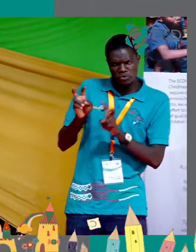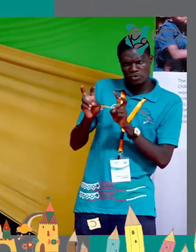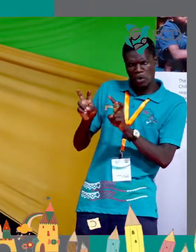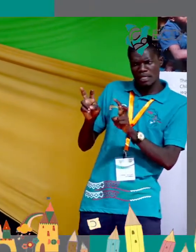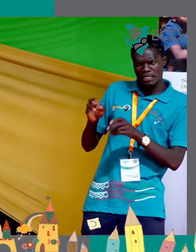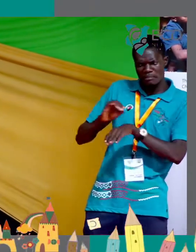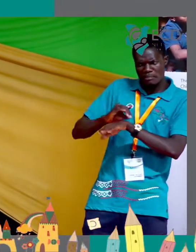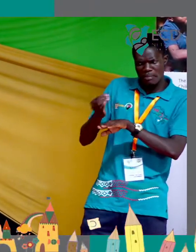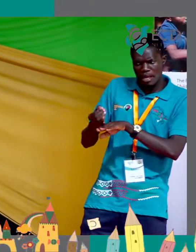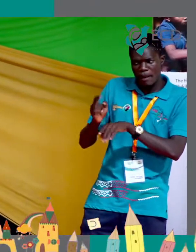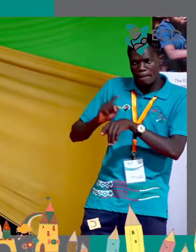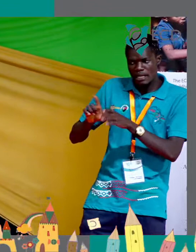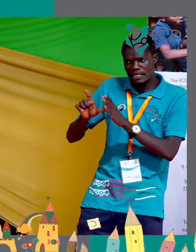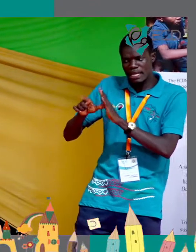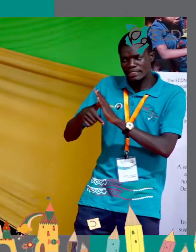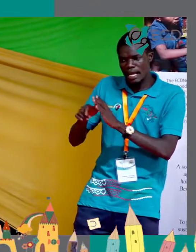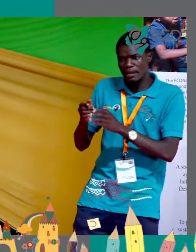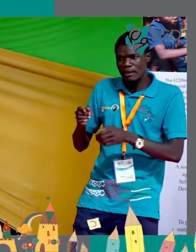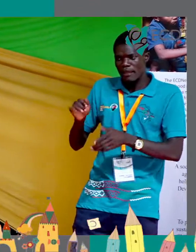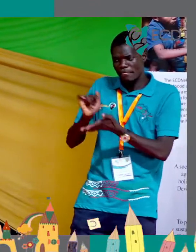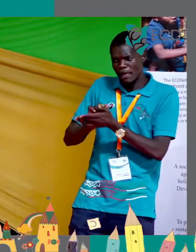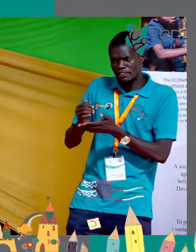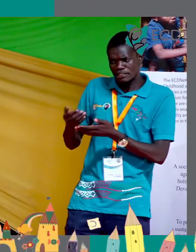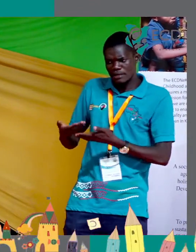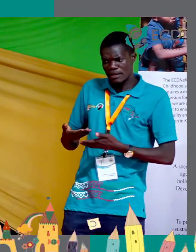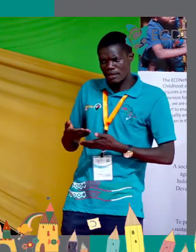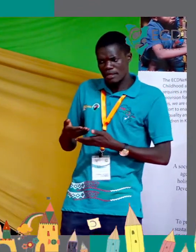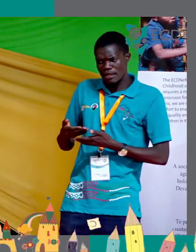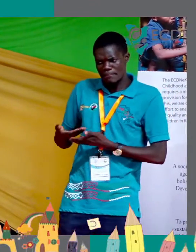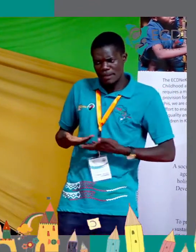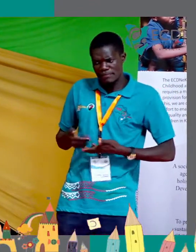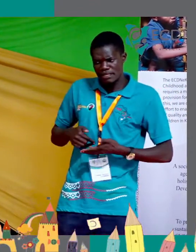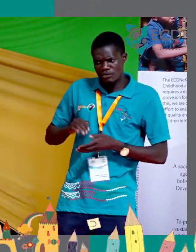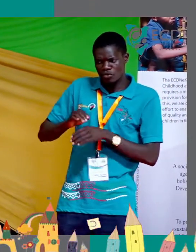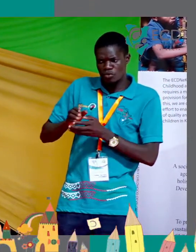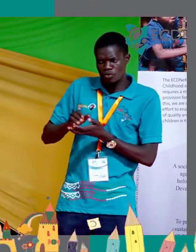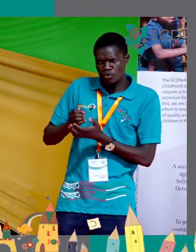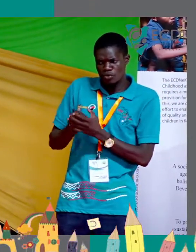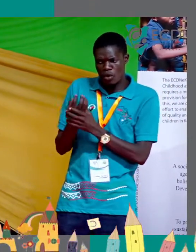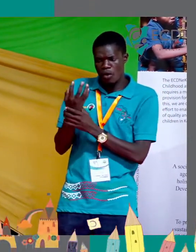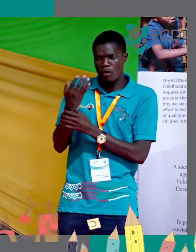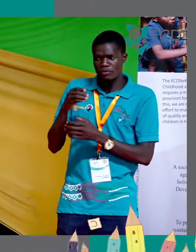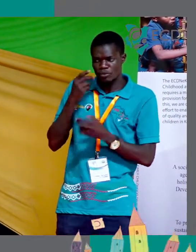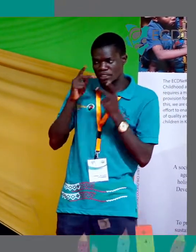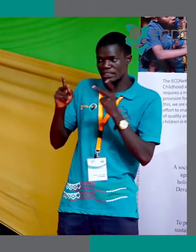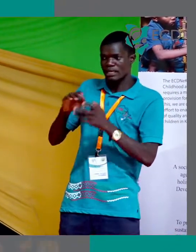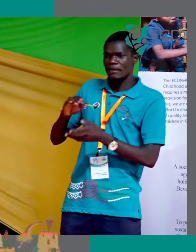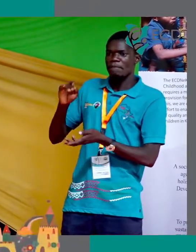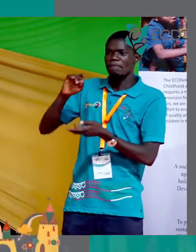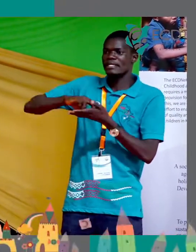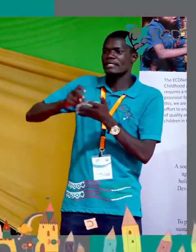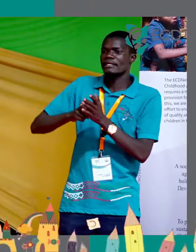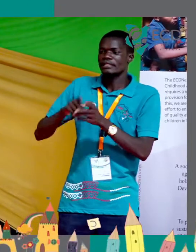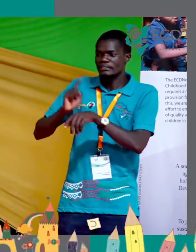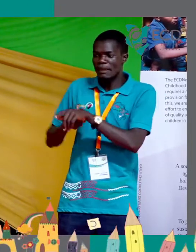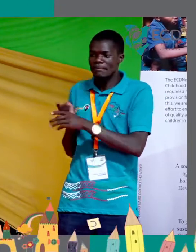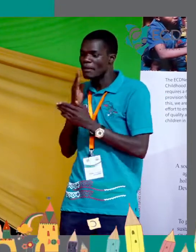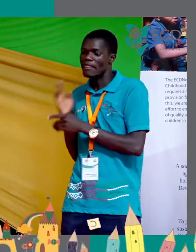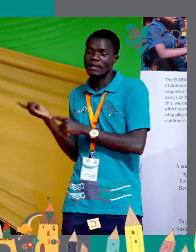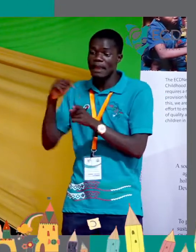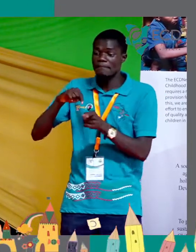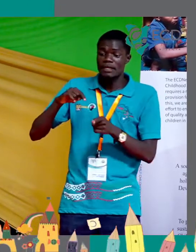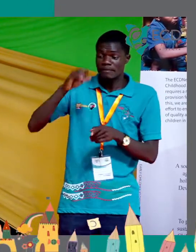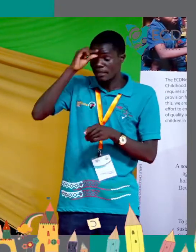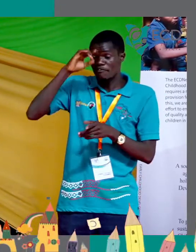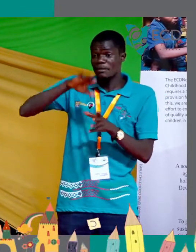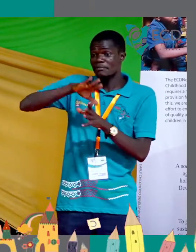And therefore, these are very, very unique group that we are talking about. We have, that this morning,